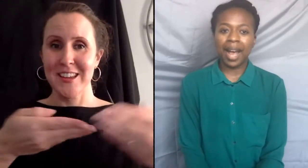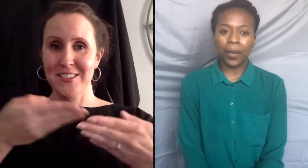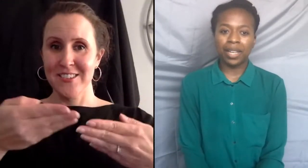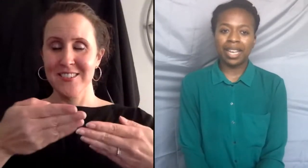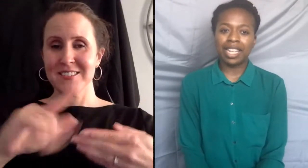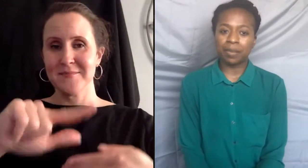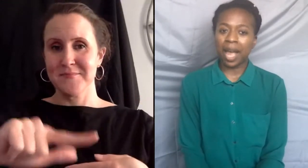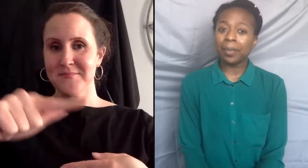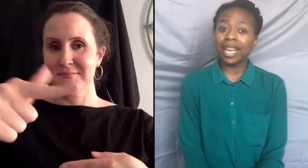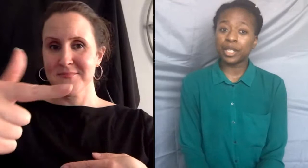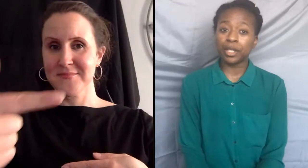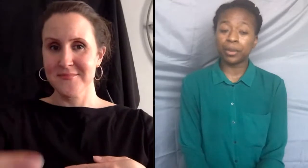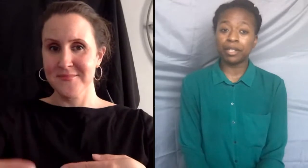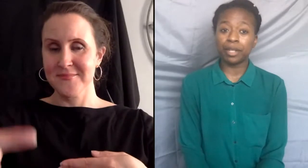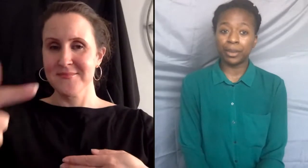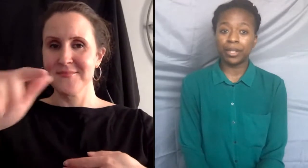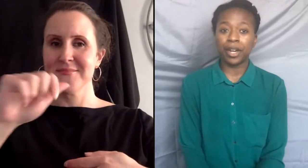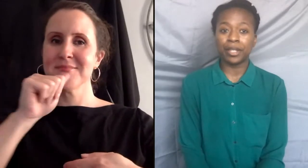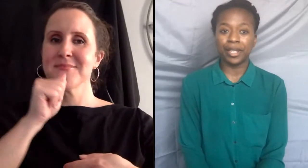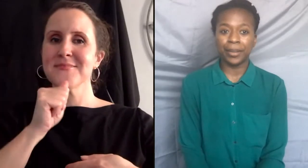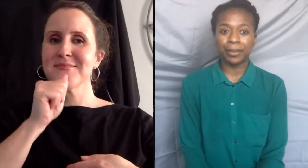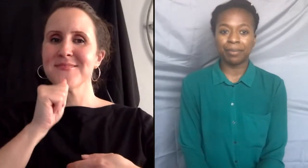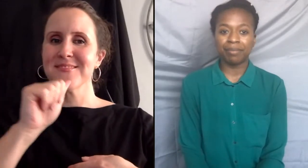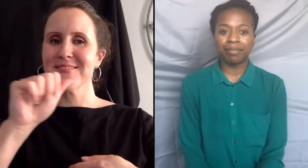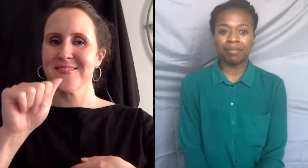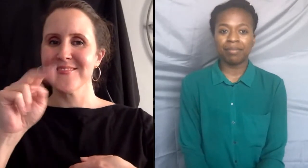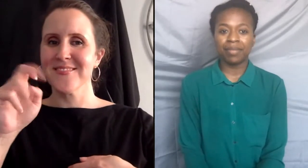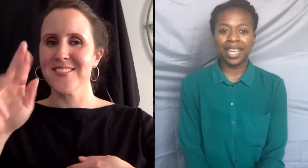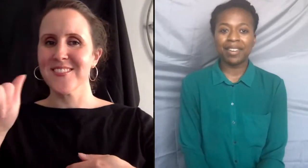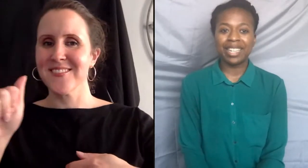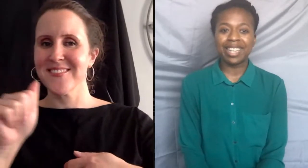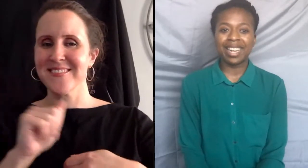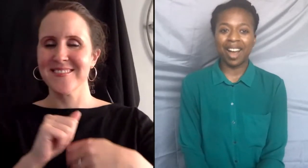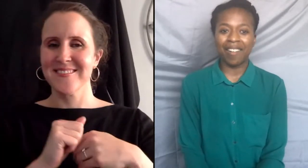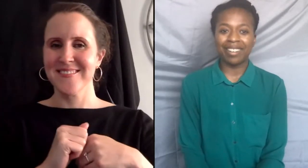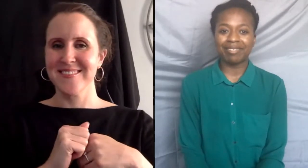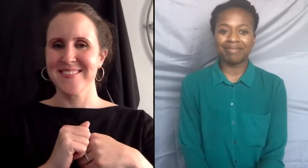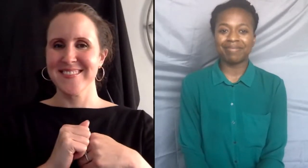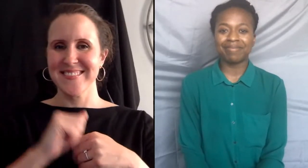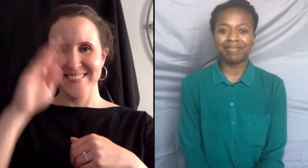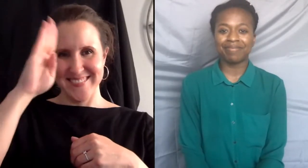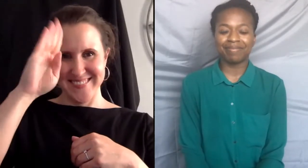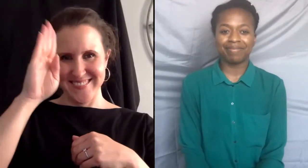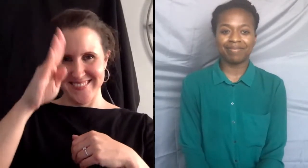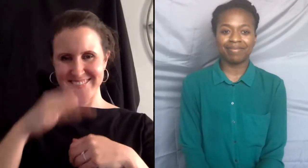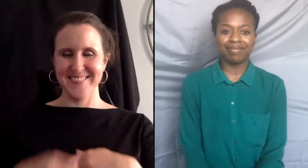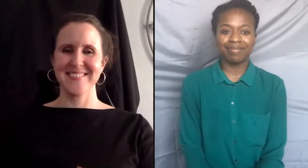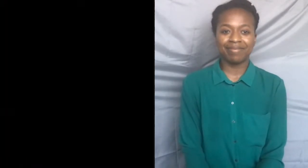So now it is my pleasure to introduce her to you. Here is Anara.